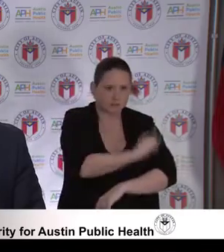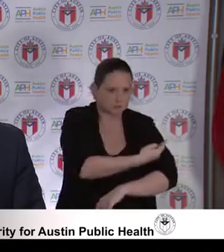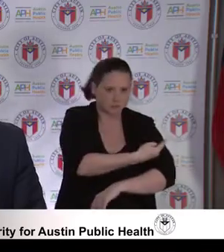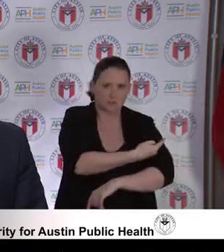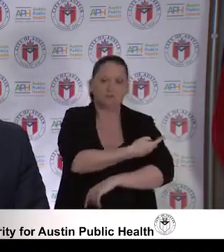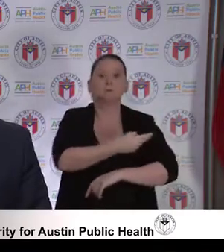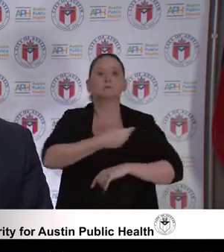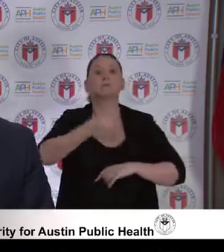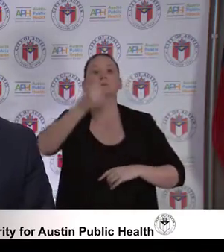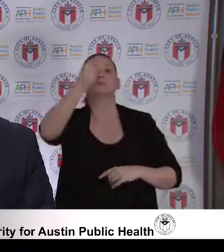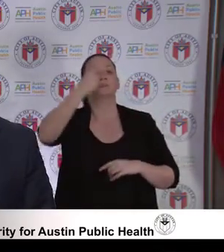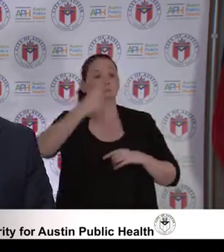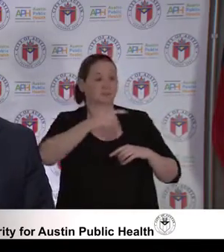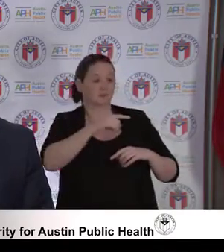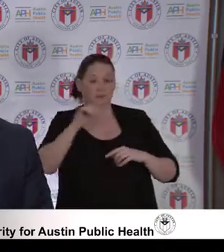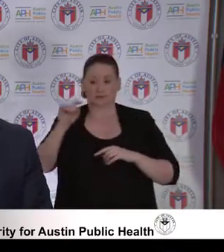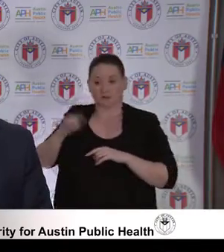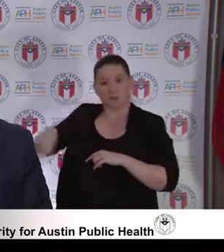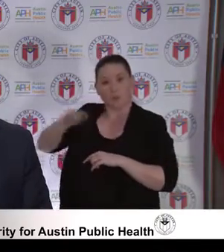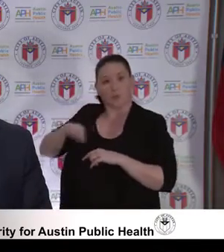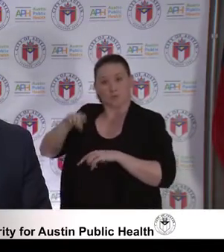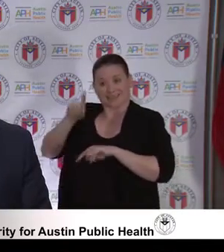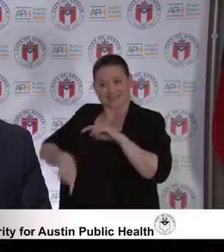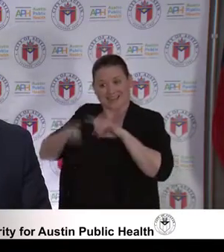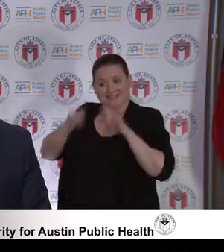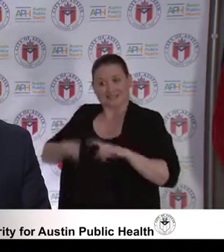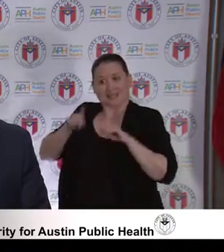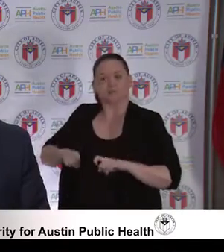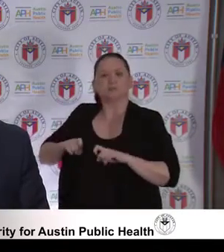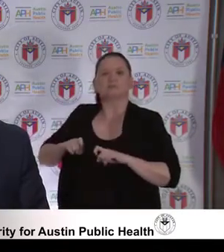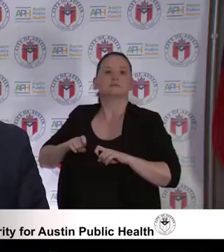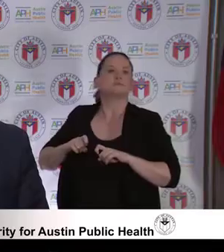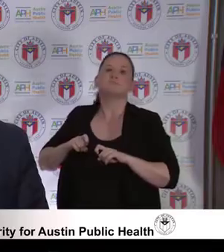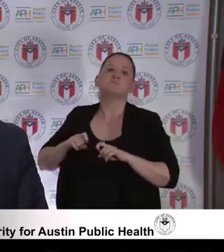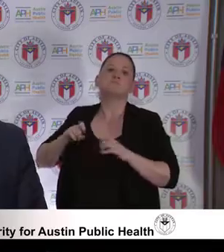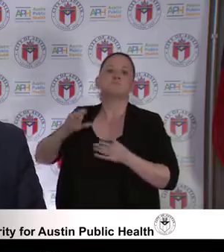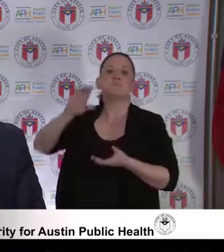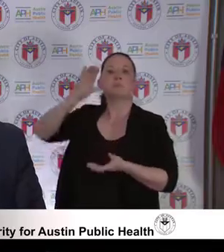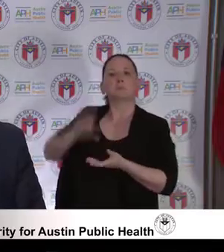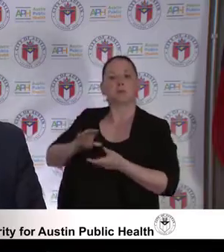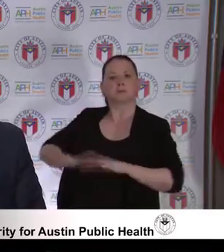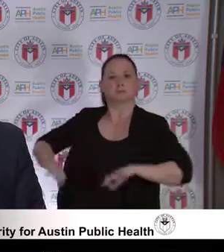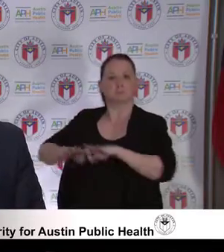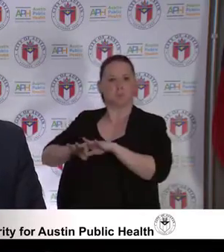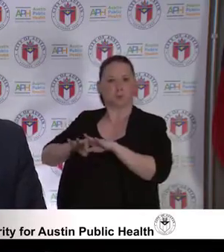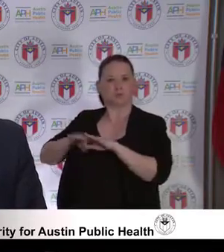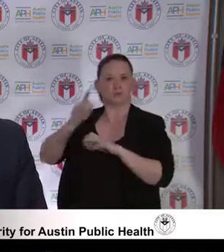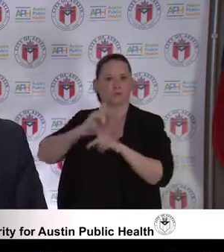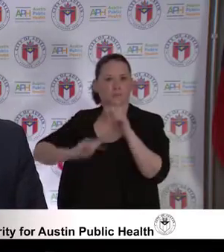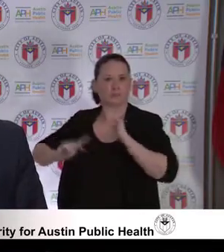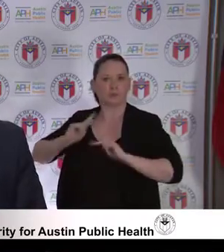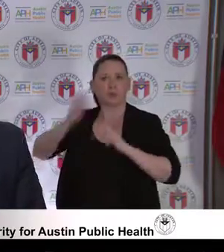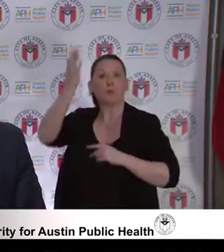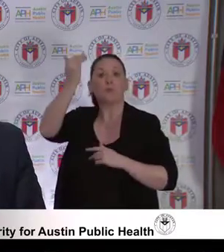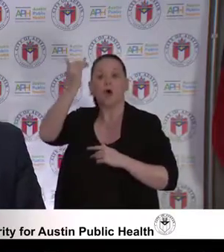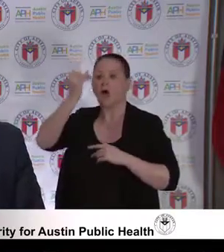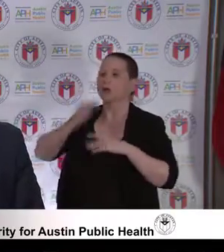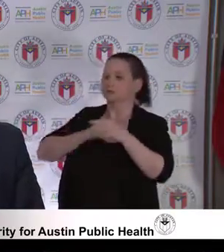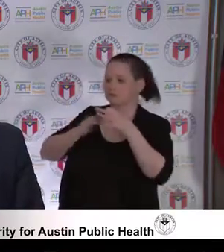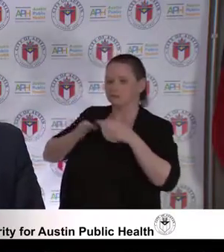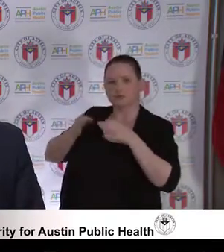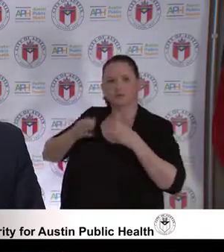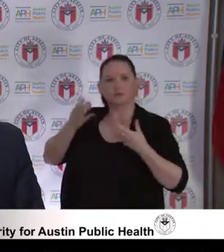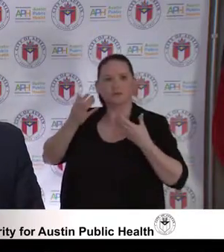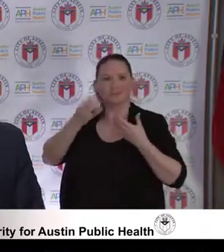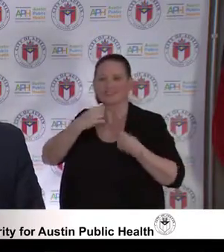the fact that they can't get tested is not going to be critical for most people, because the instructions are going to be